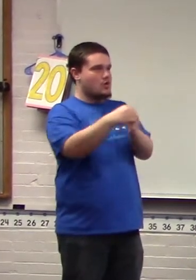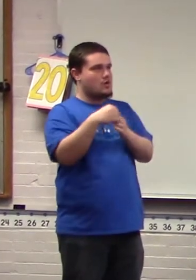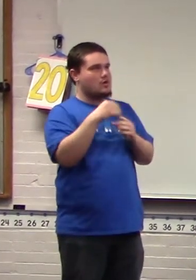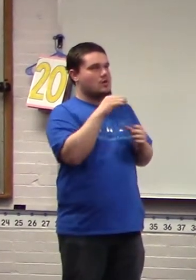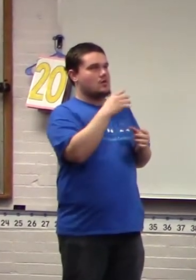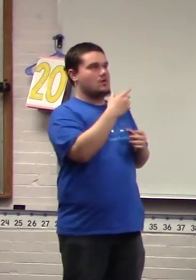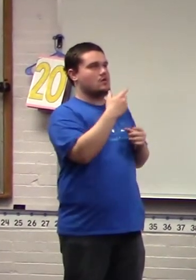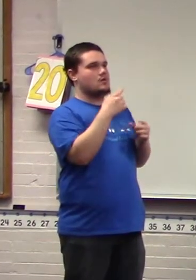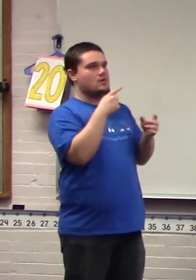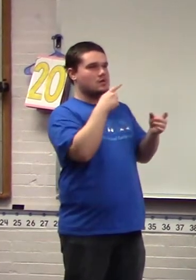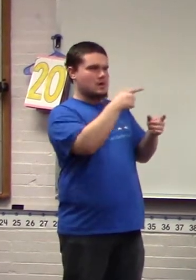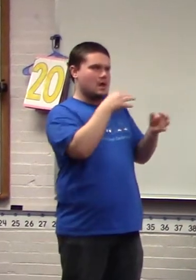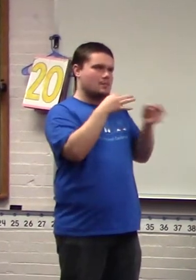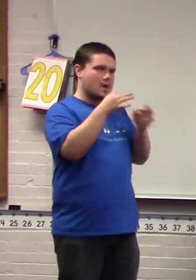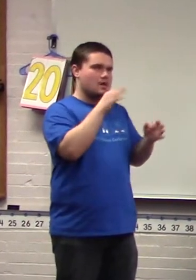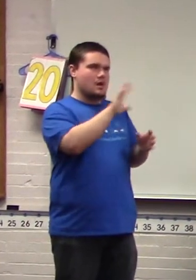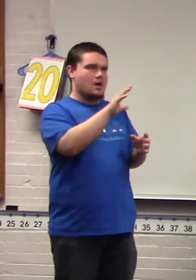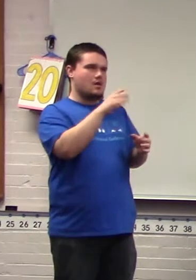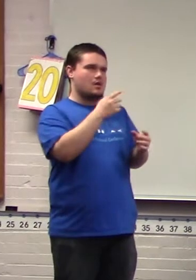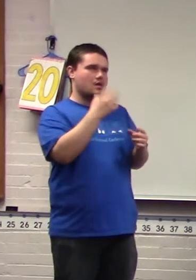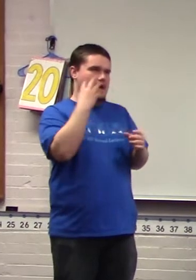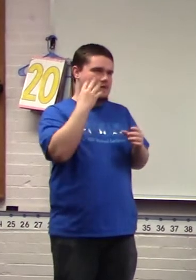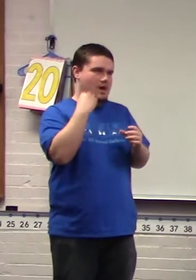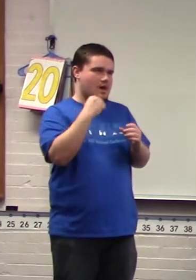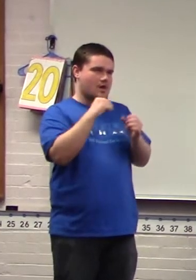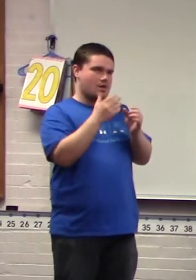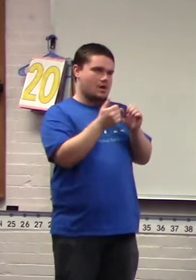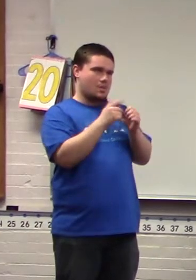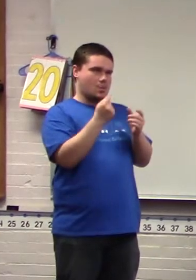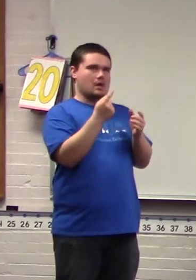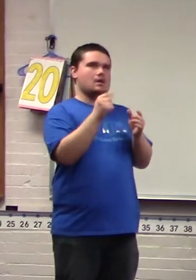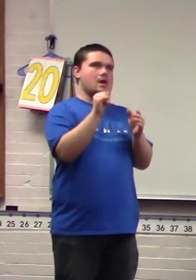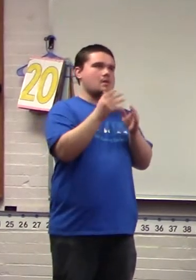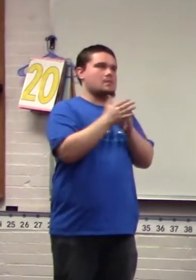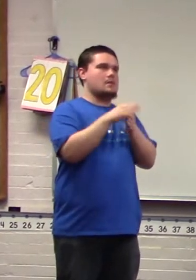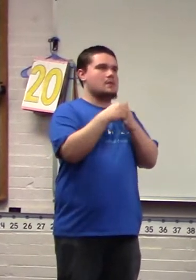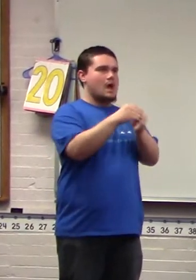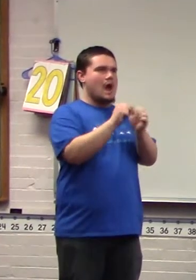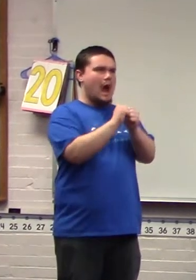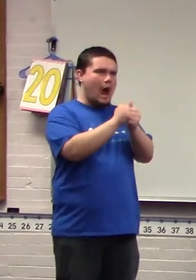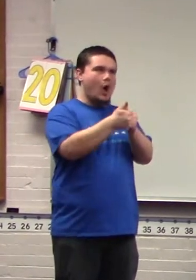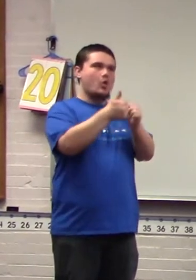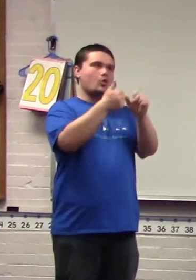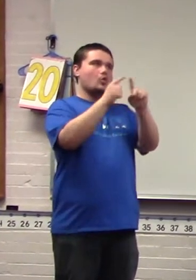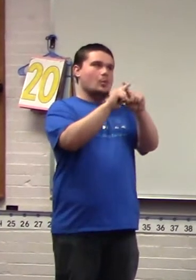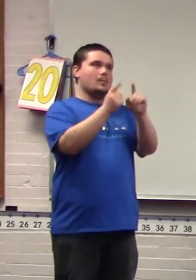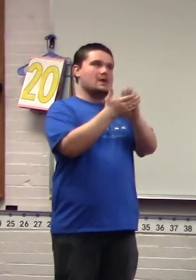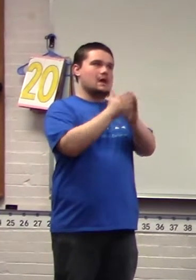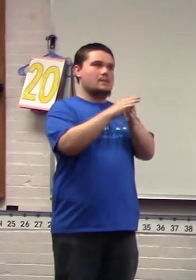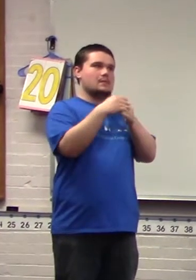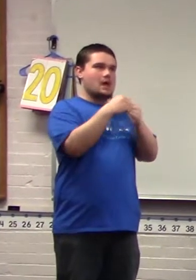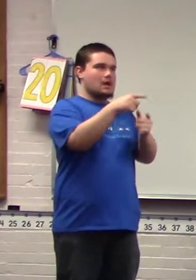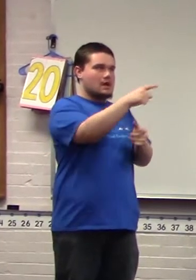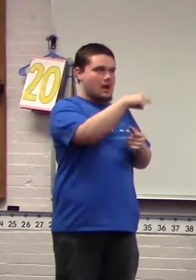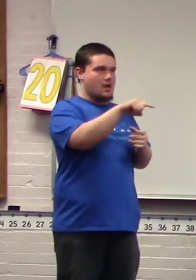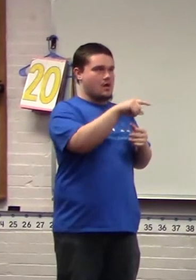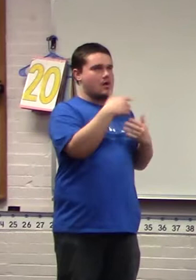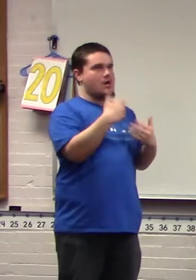knew that there were going to be many deaf leaders and ambassadors there, and we wanted to know what their experience was and how they became leaders and how they